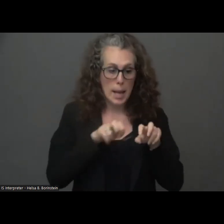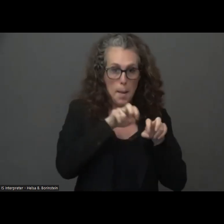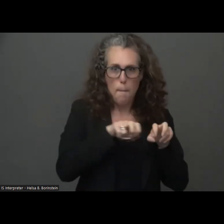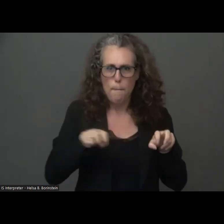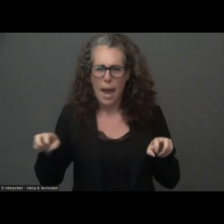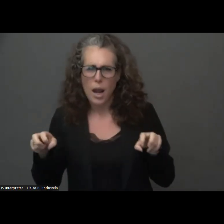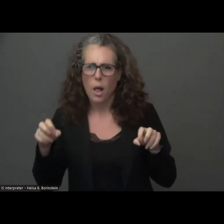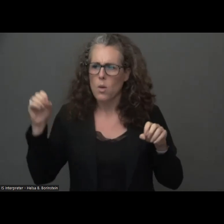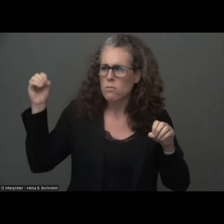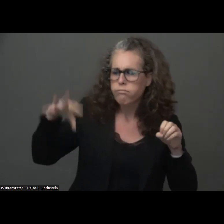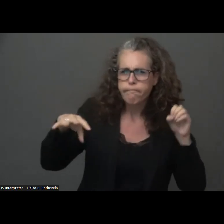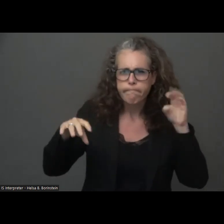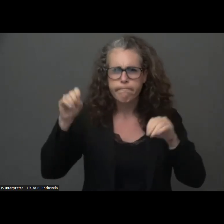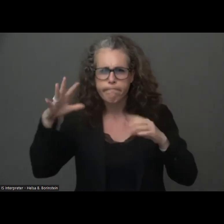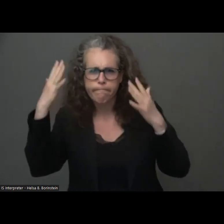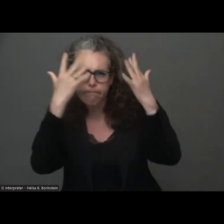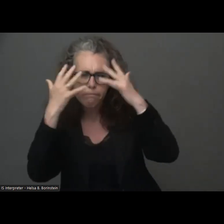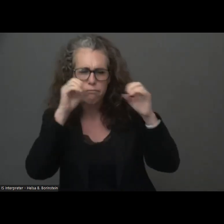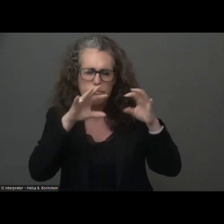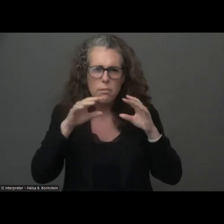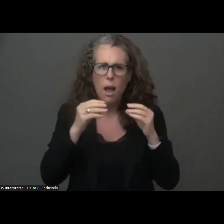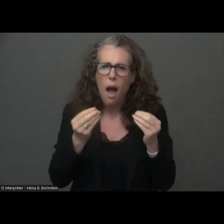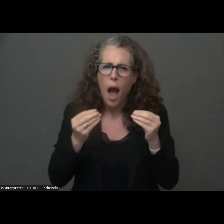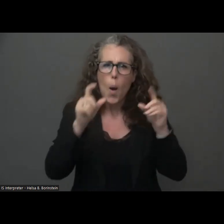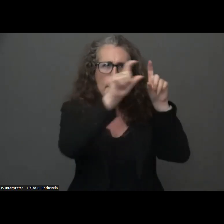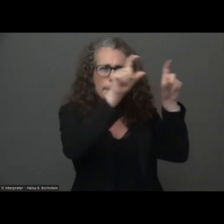ways in which business can use